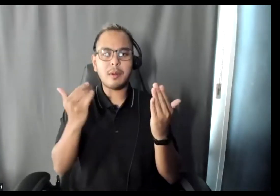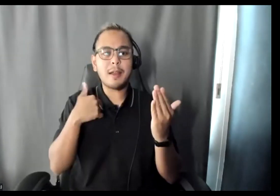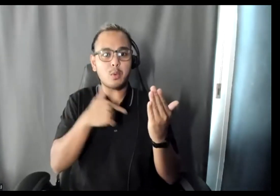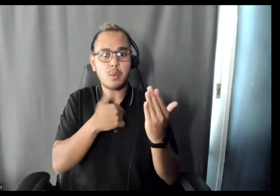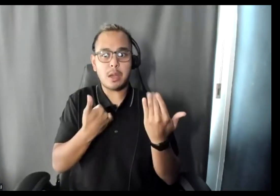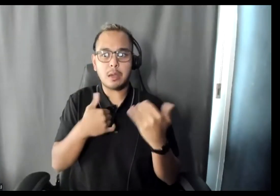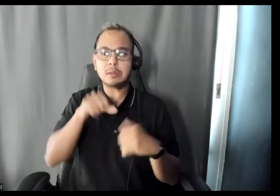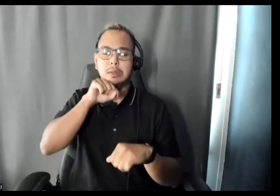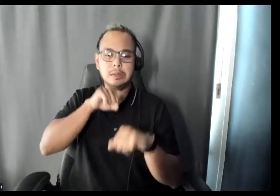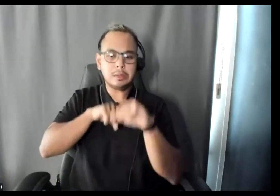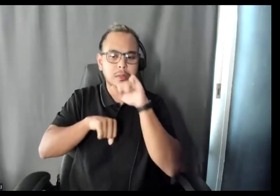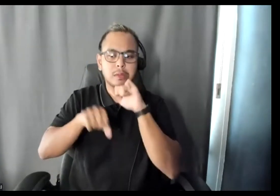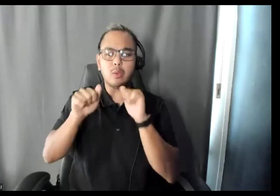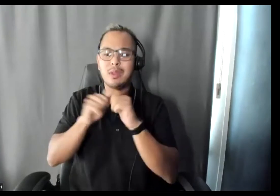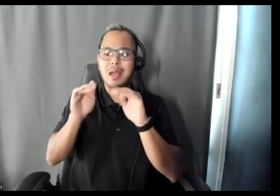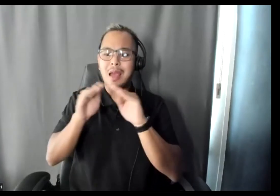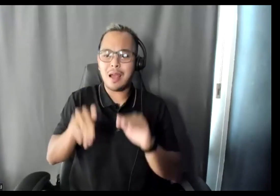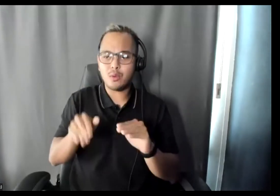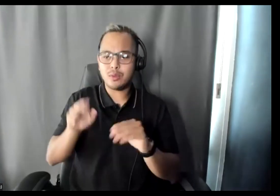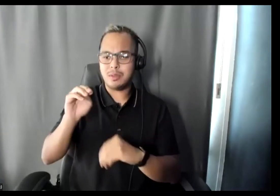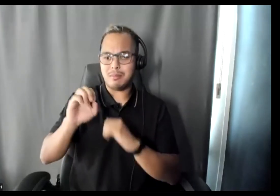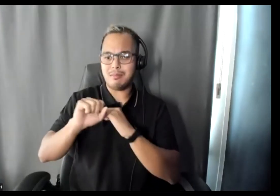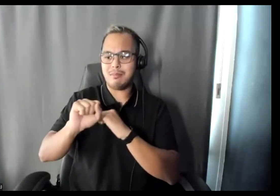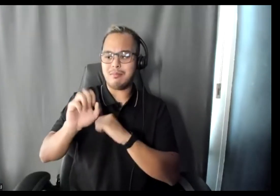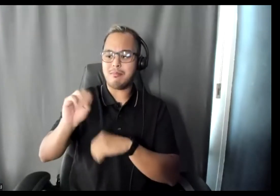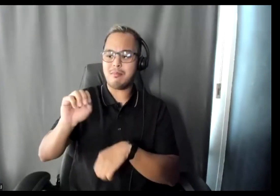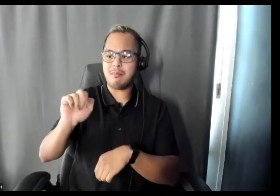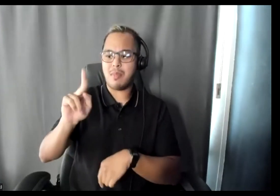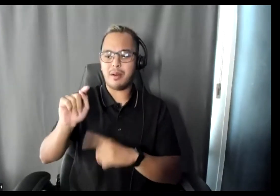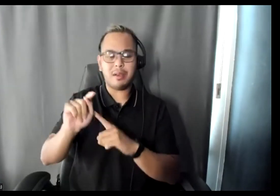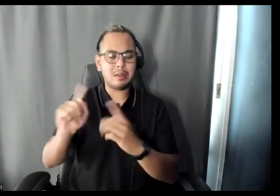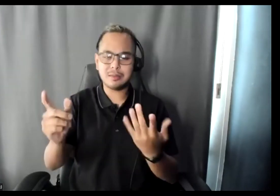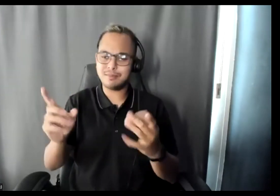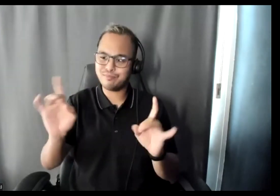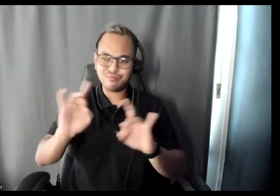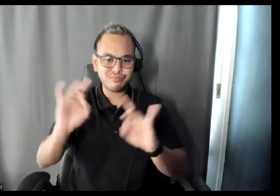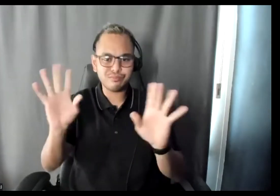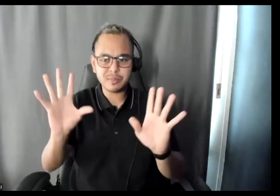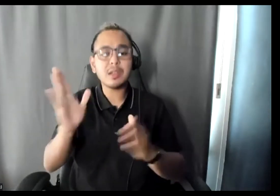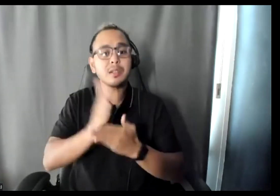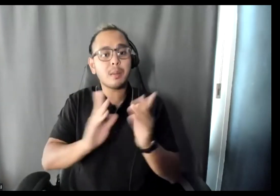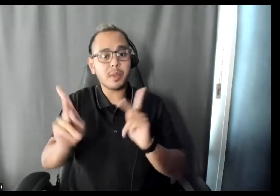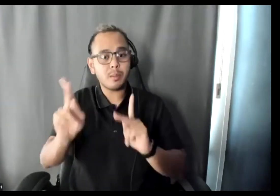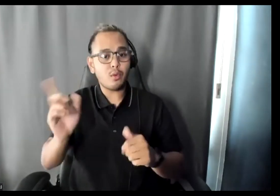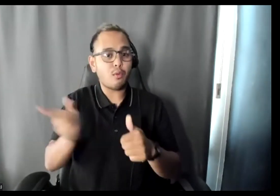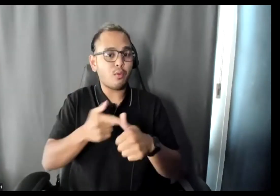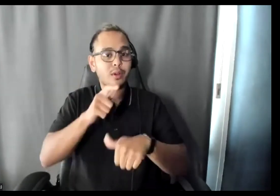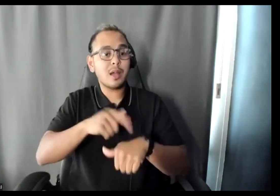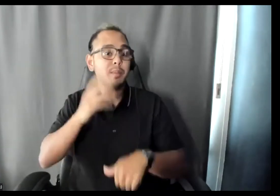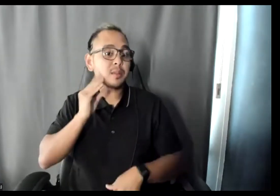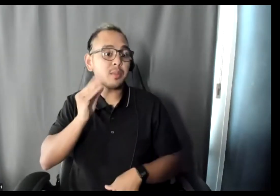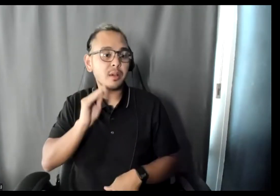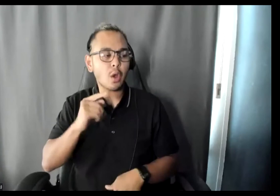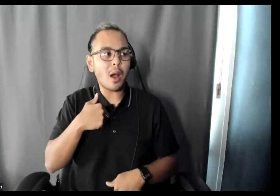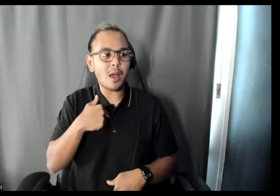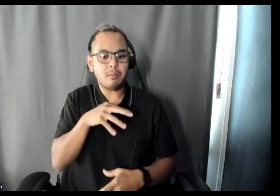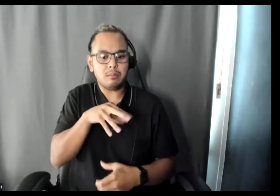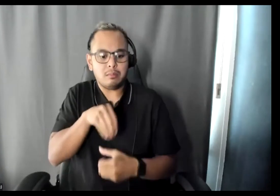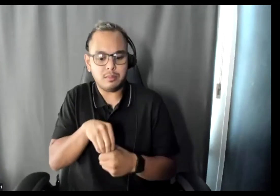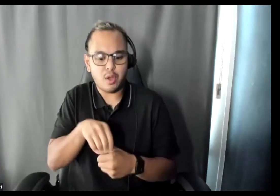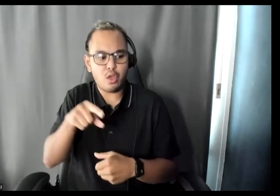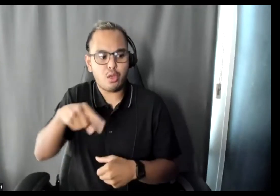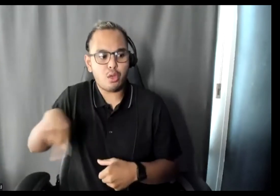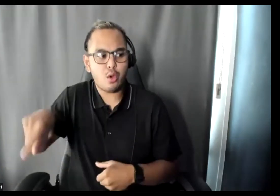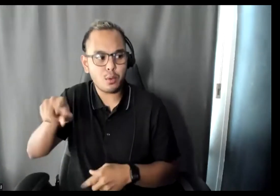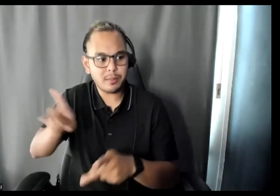housing market that is incredibly unforgiving, and some of them facing the possibility for the first time of being one of those people, right, on